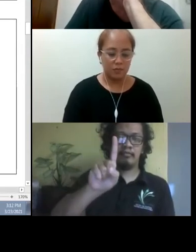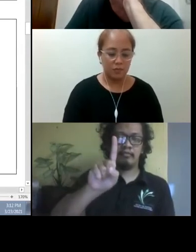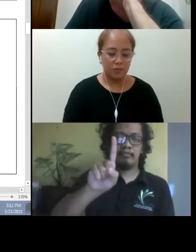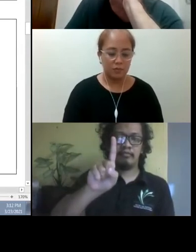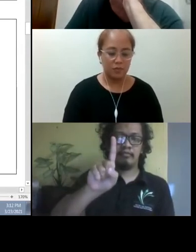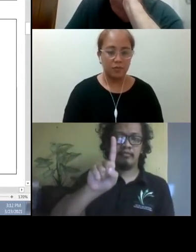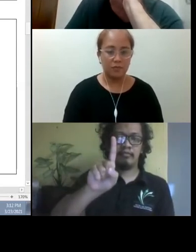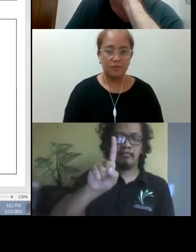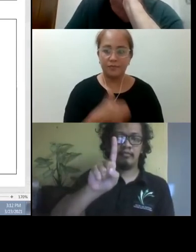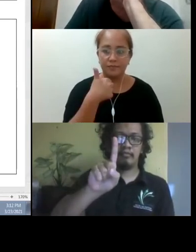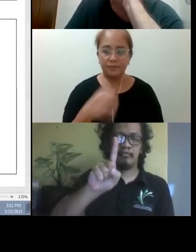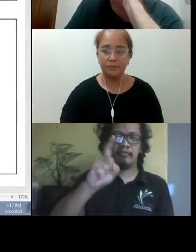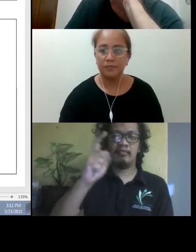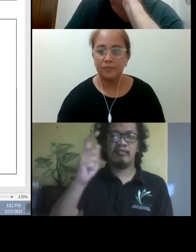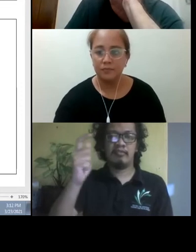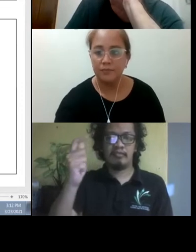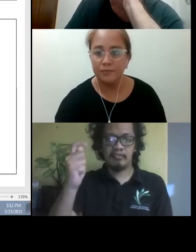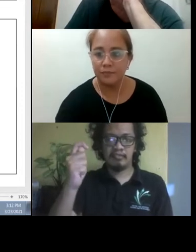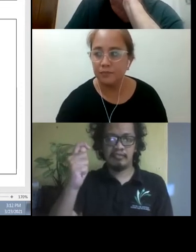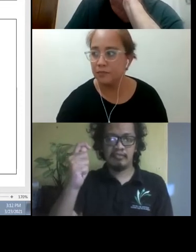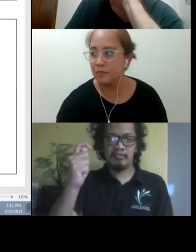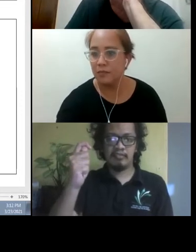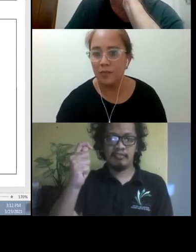Then you Okay, have this, okay.